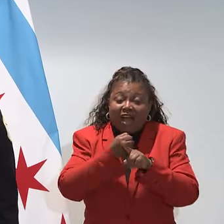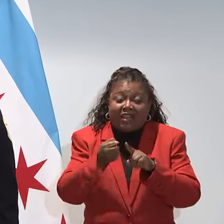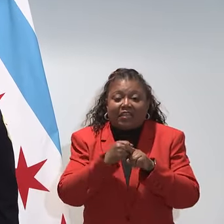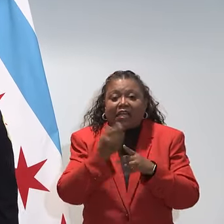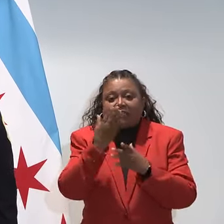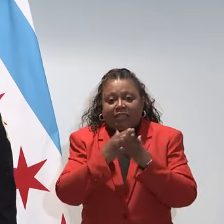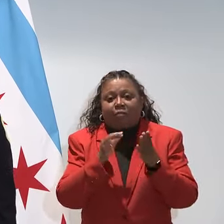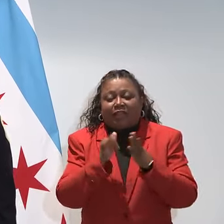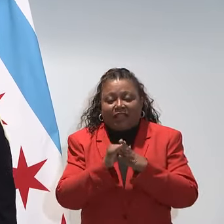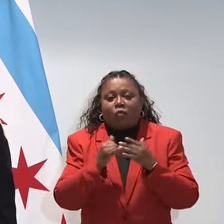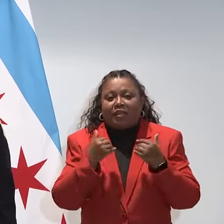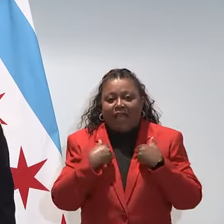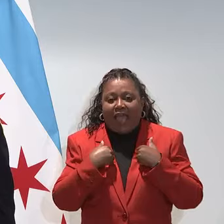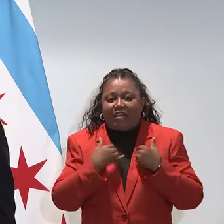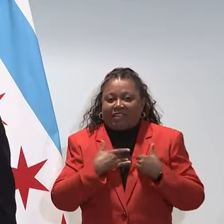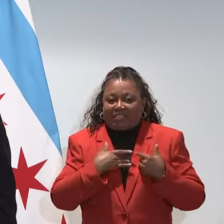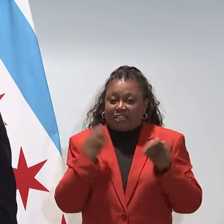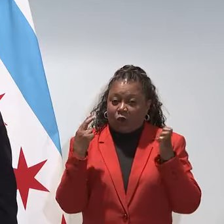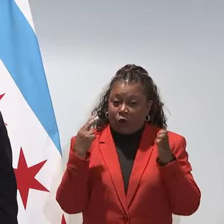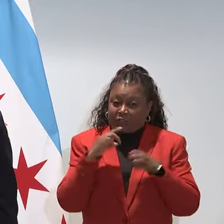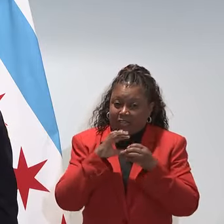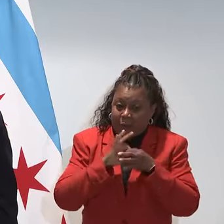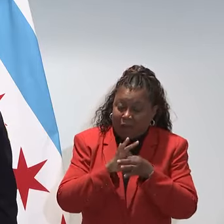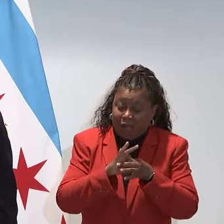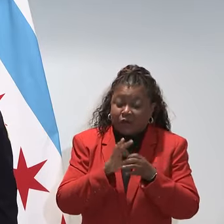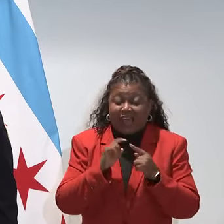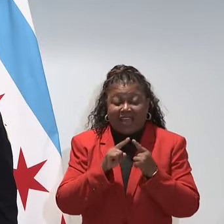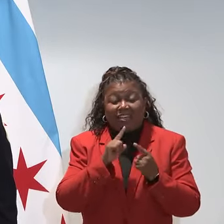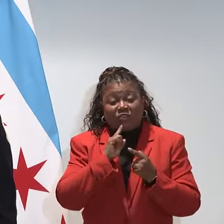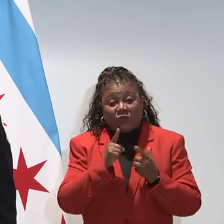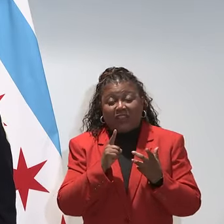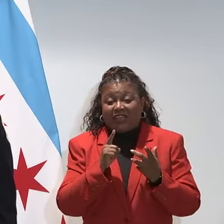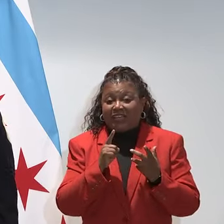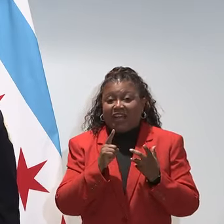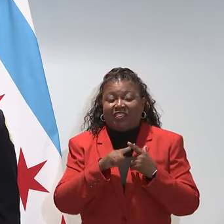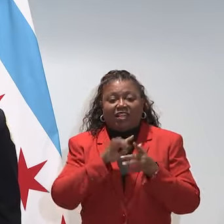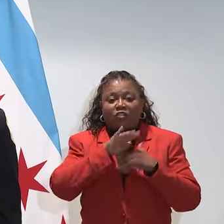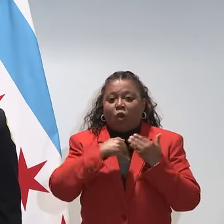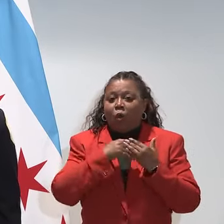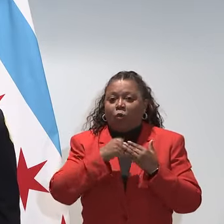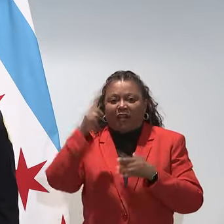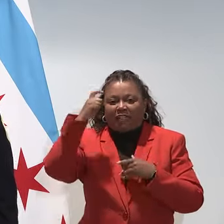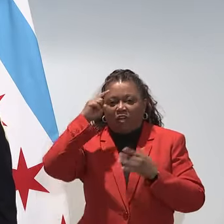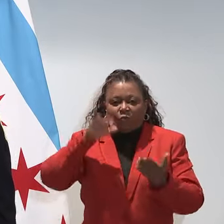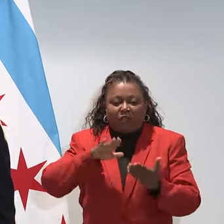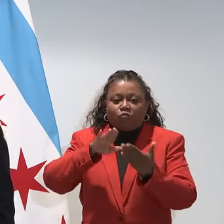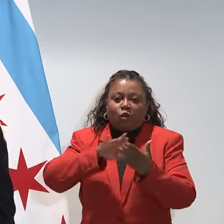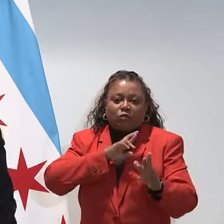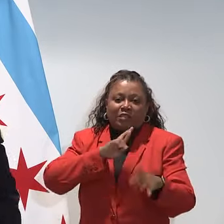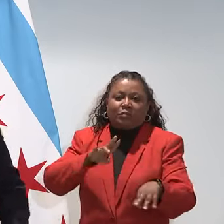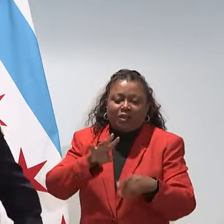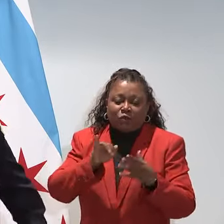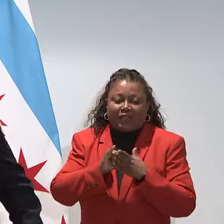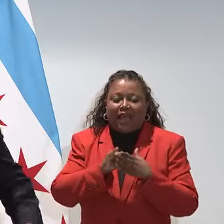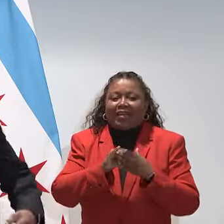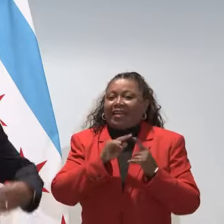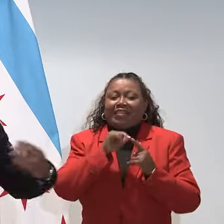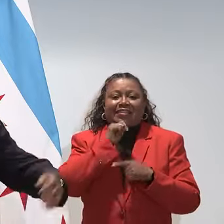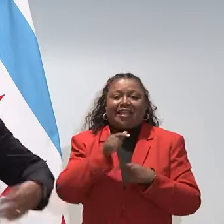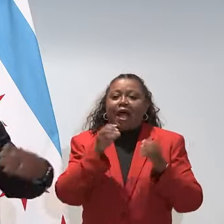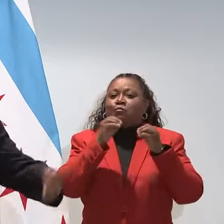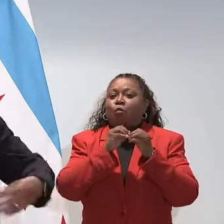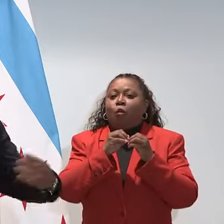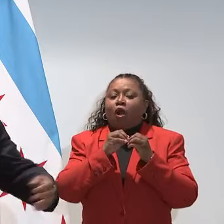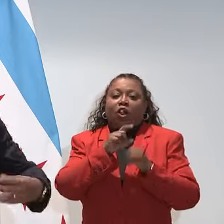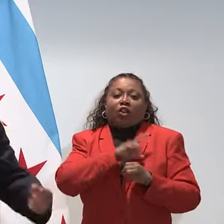is something that we have a sense of urgency around. And it's really, this whole of government approach is a response to it. It's this, it's not